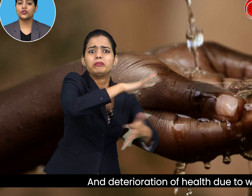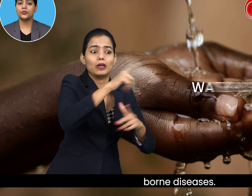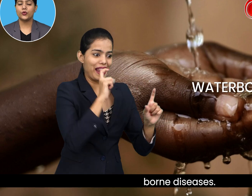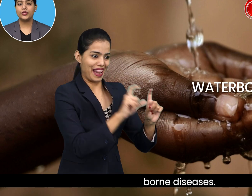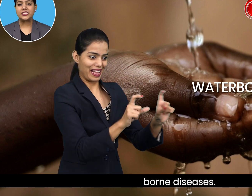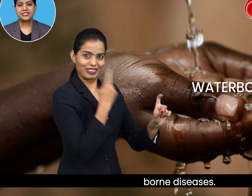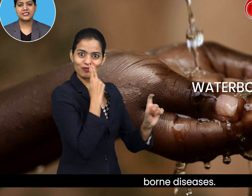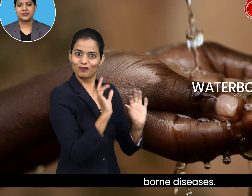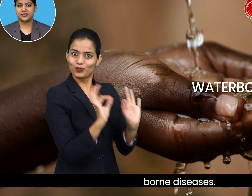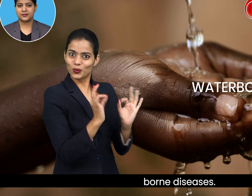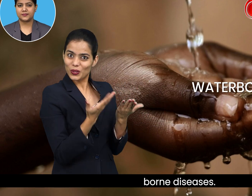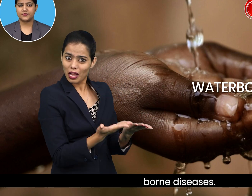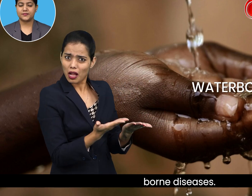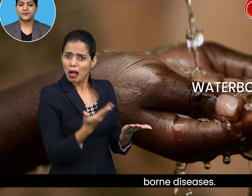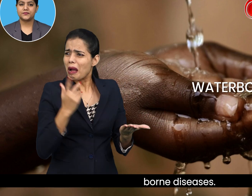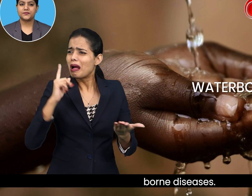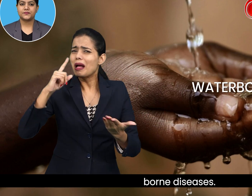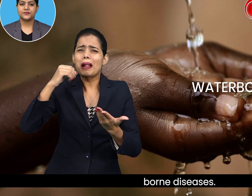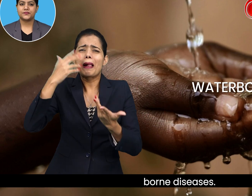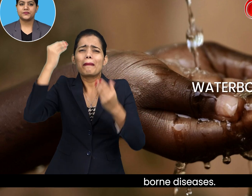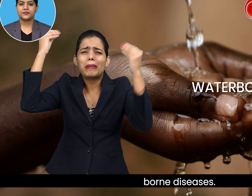to waterborne diseases.